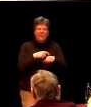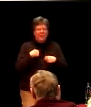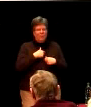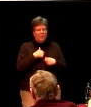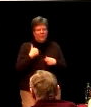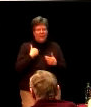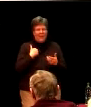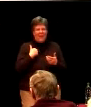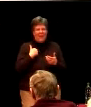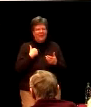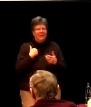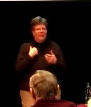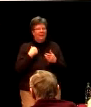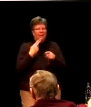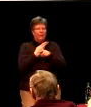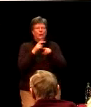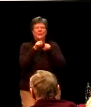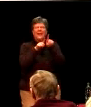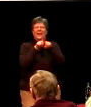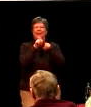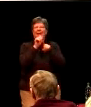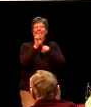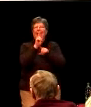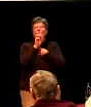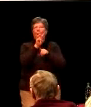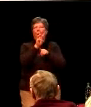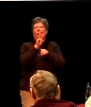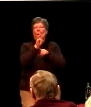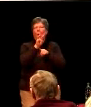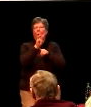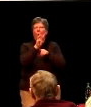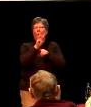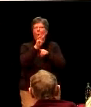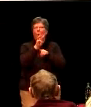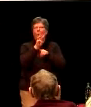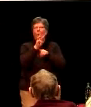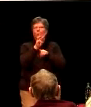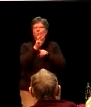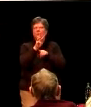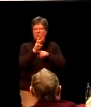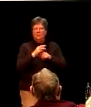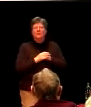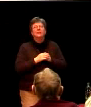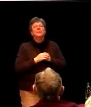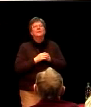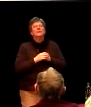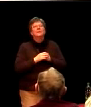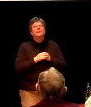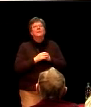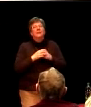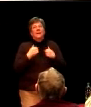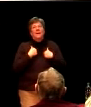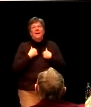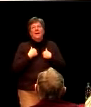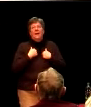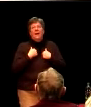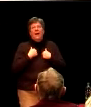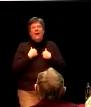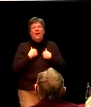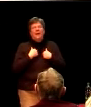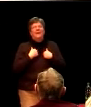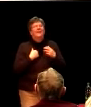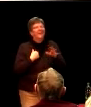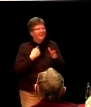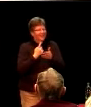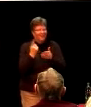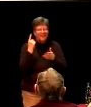little arrows pointing towards that station that we had on that earlier map. I was at the gym the